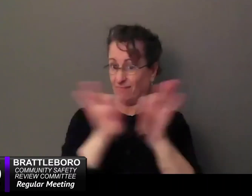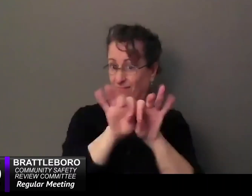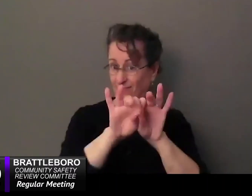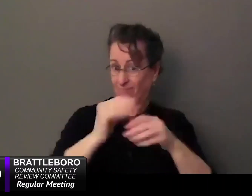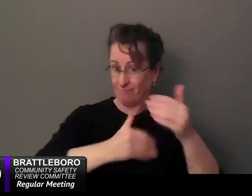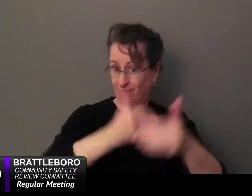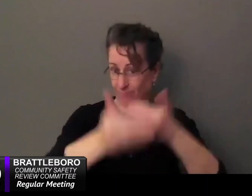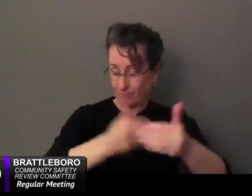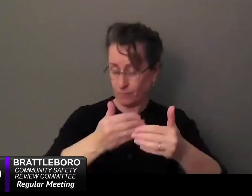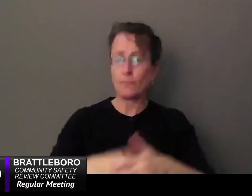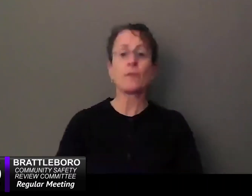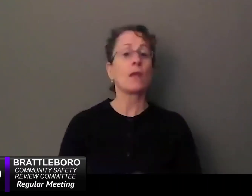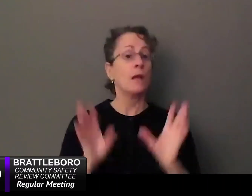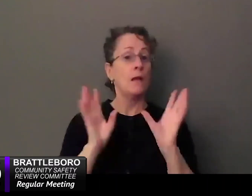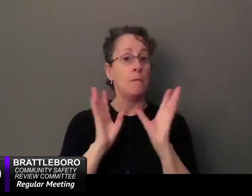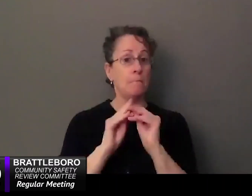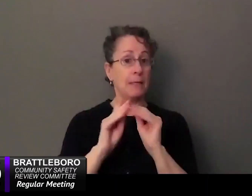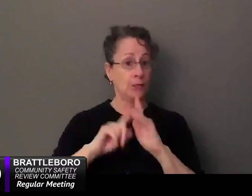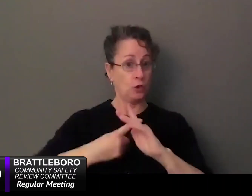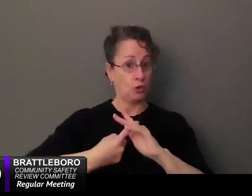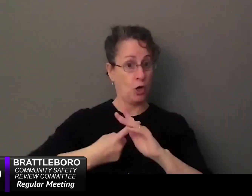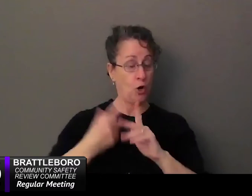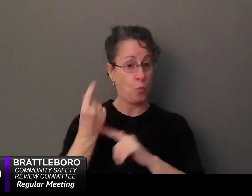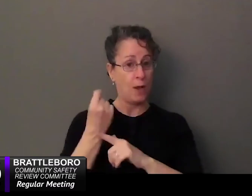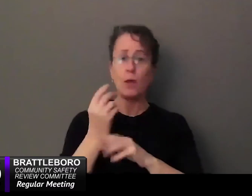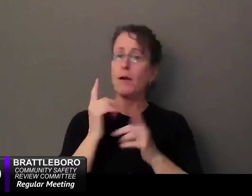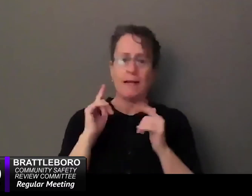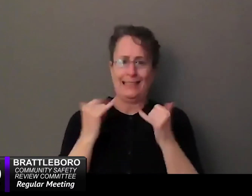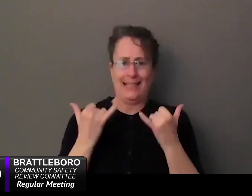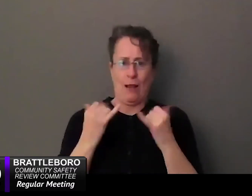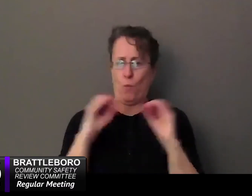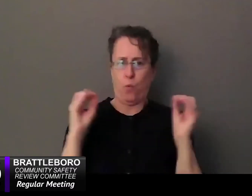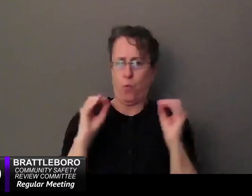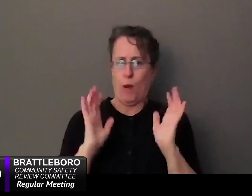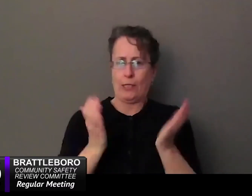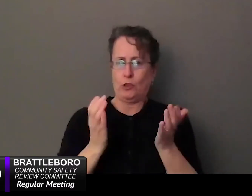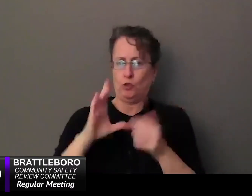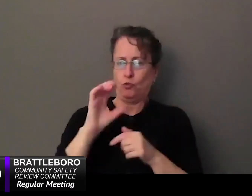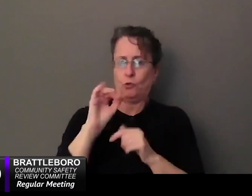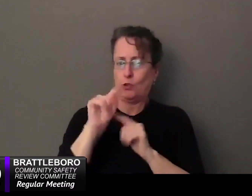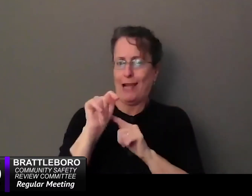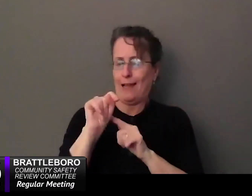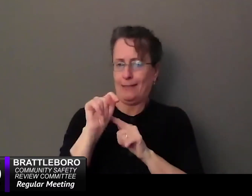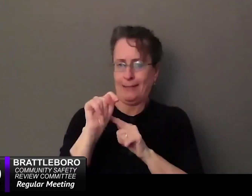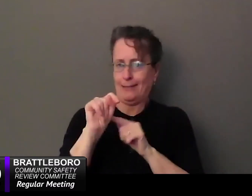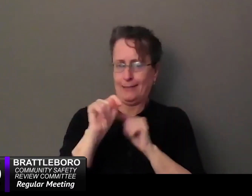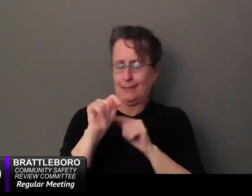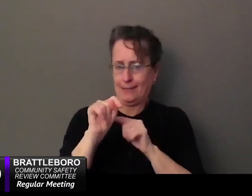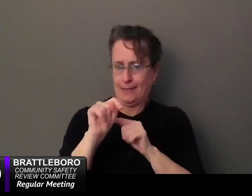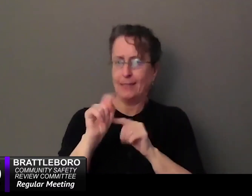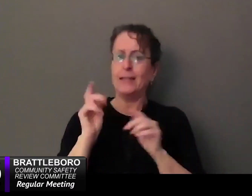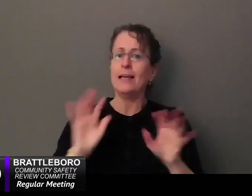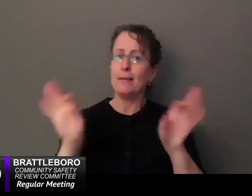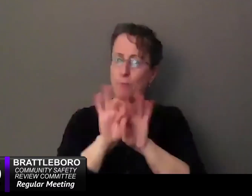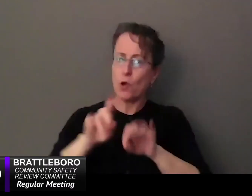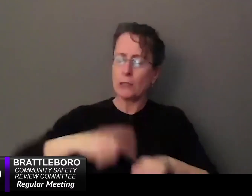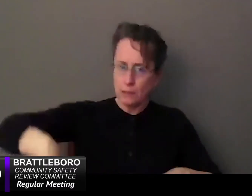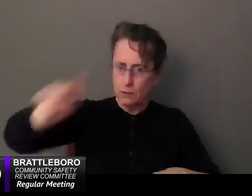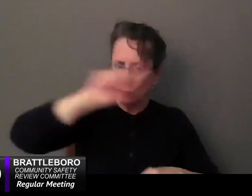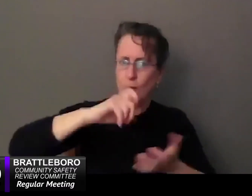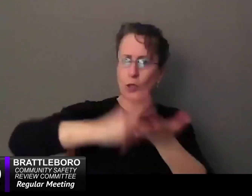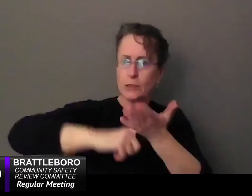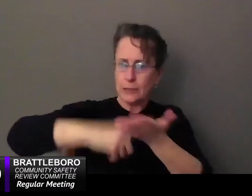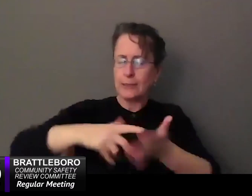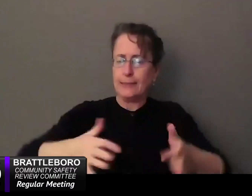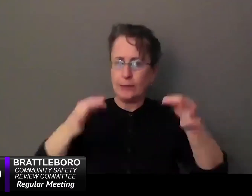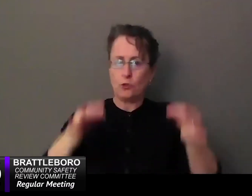start out this meeting, we do not have the chat function enabled. We wanted to check in with the committee about that decision before